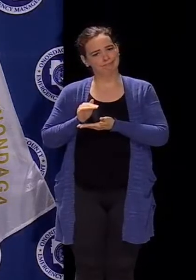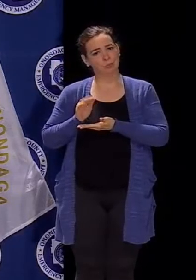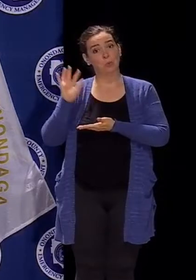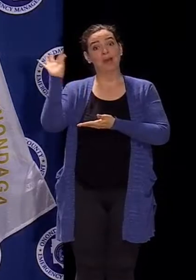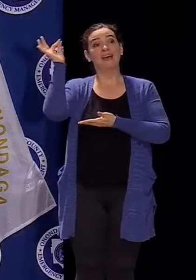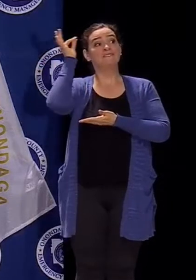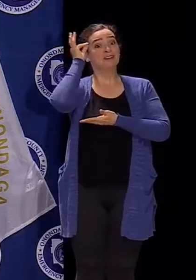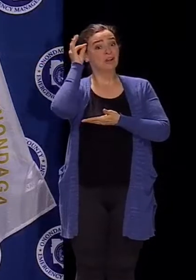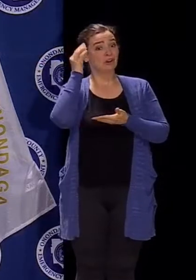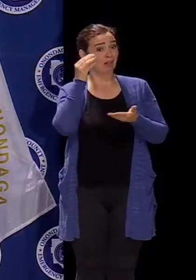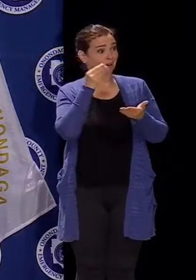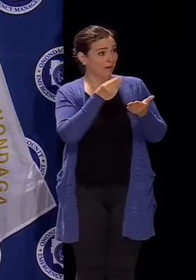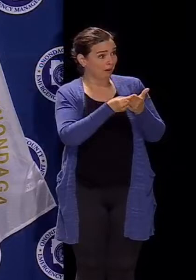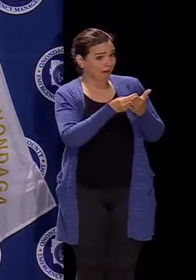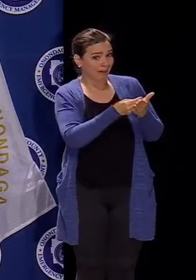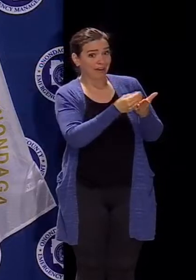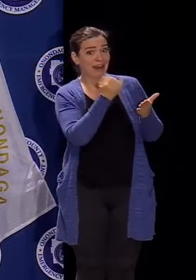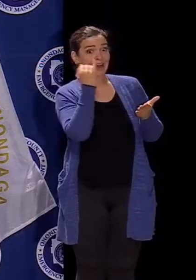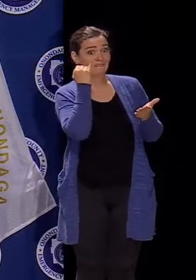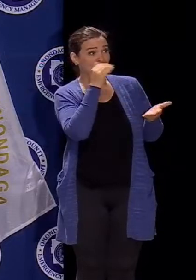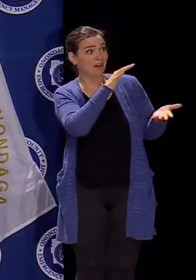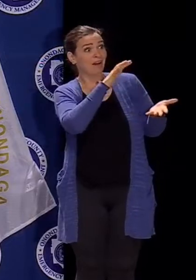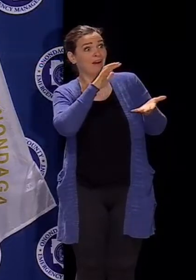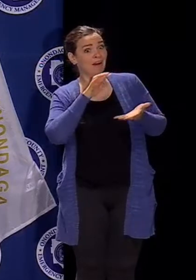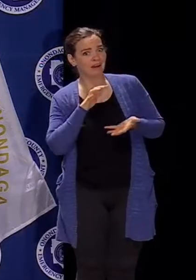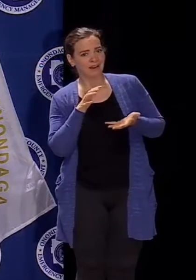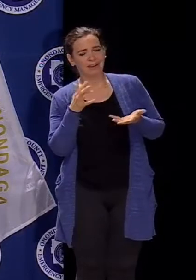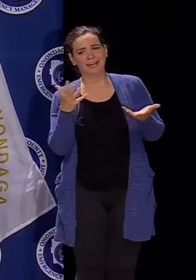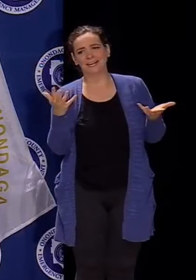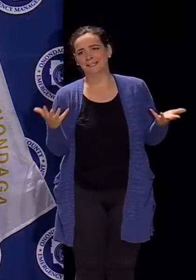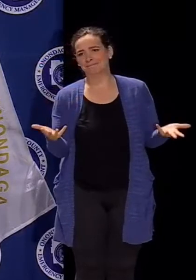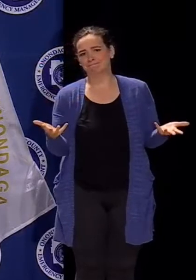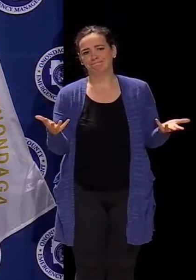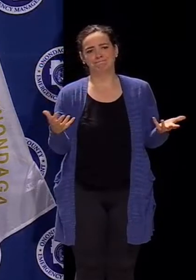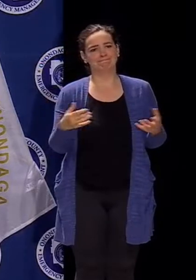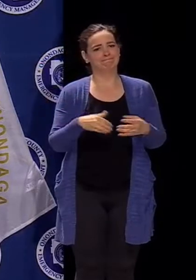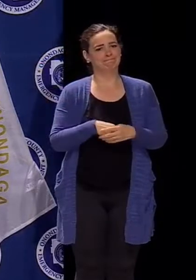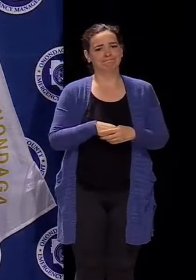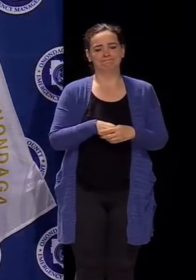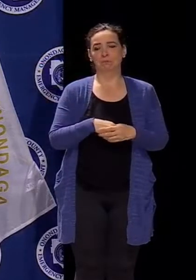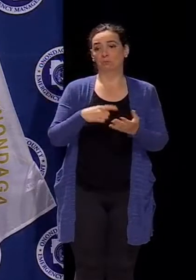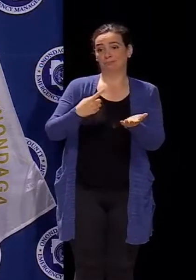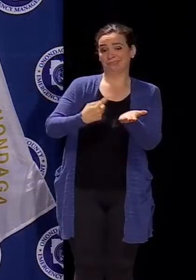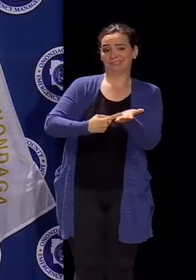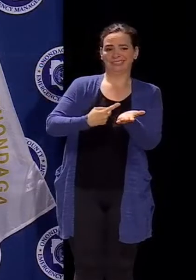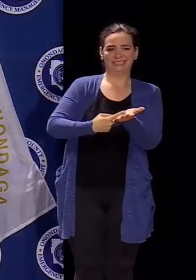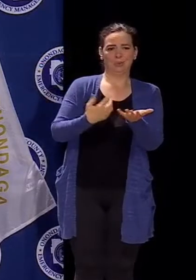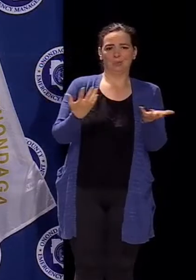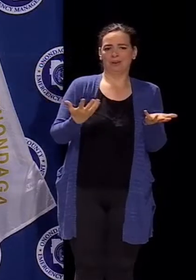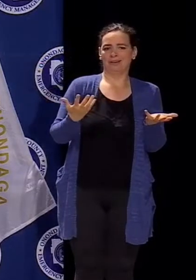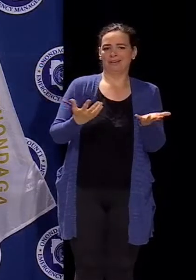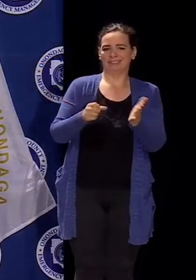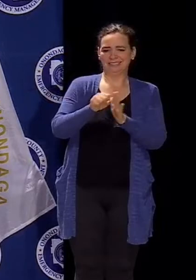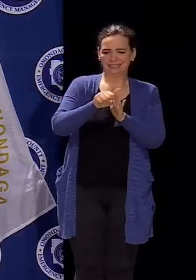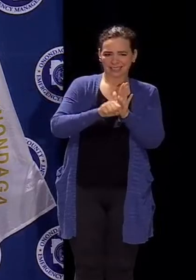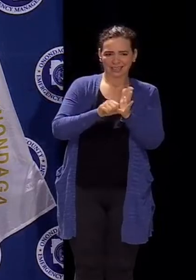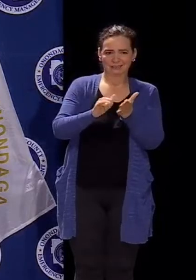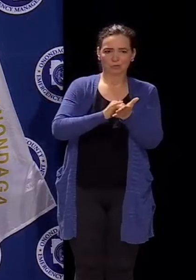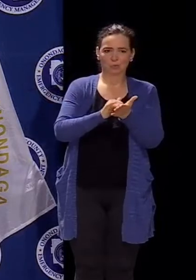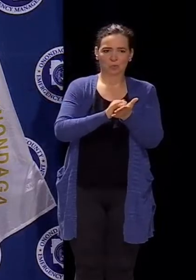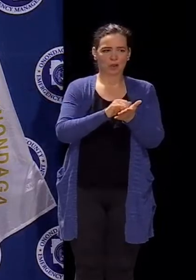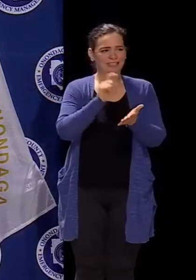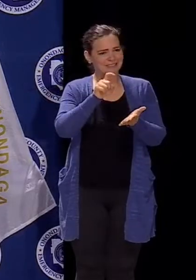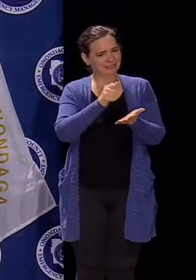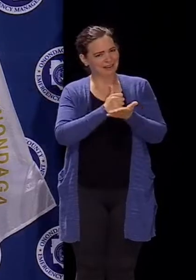there's still talk about a state bill, a local bill from the feds. State of New York needs help too. You can't deny